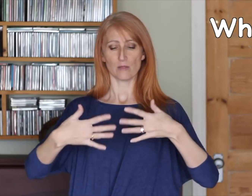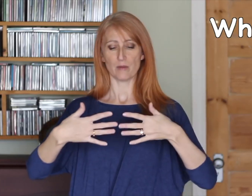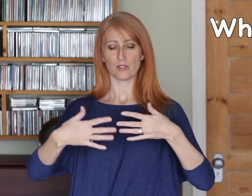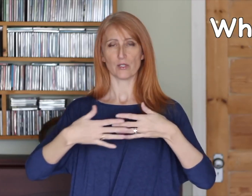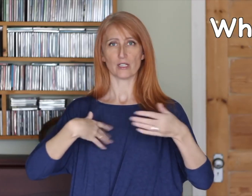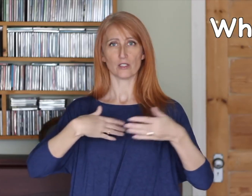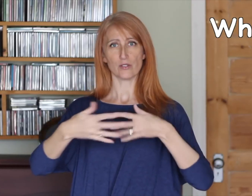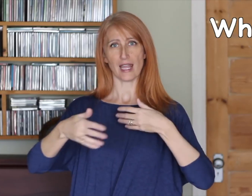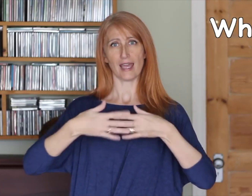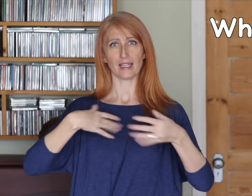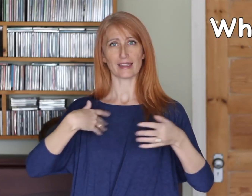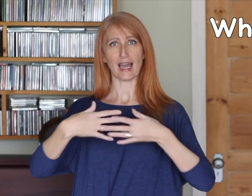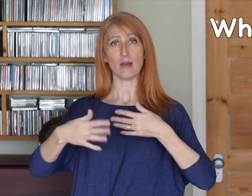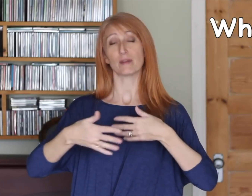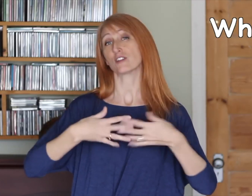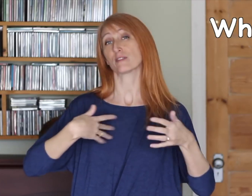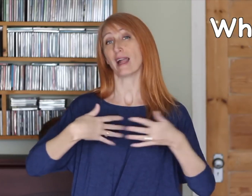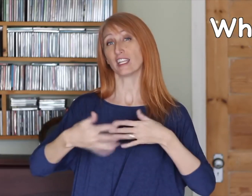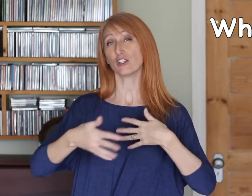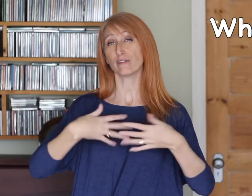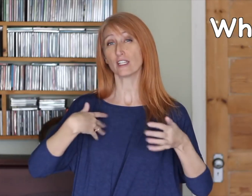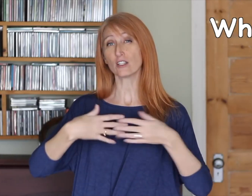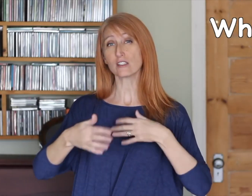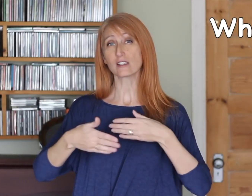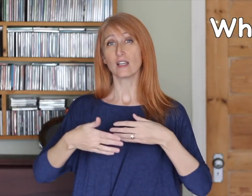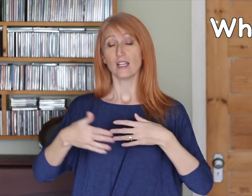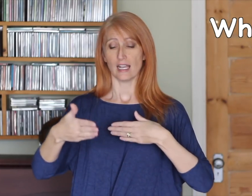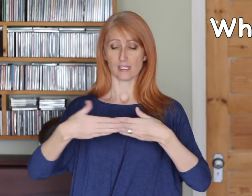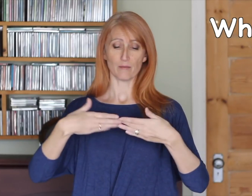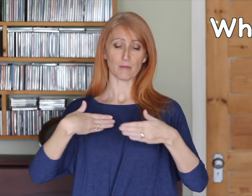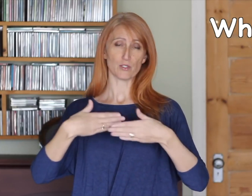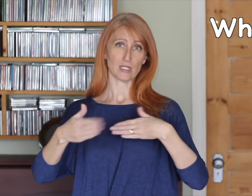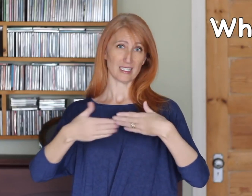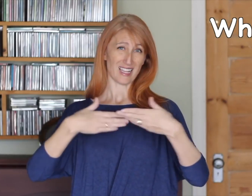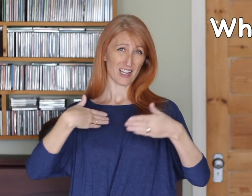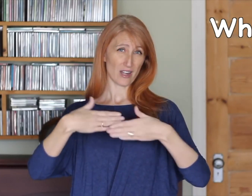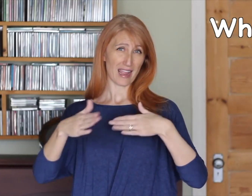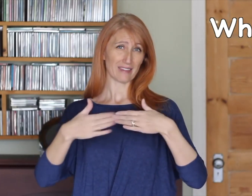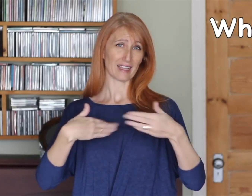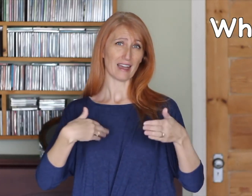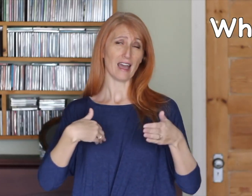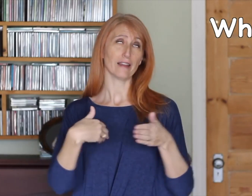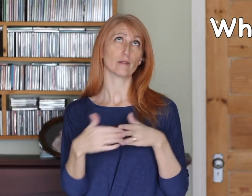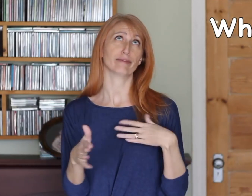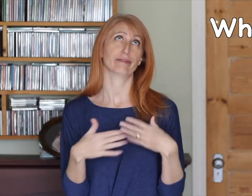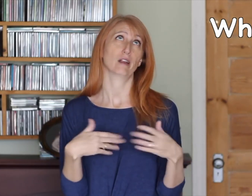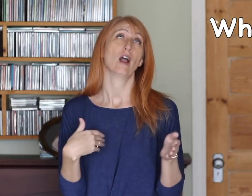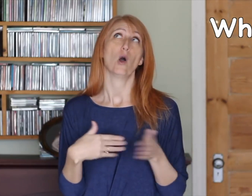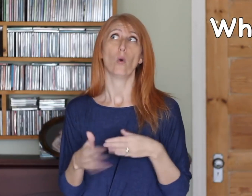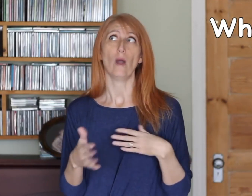people do it in a loose hand like that, but you're smacking your fingers, and some people do it in a tighter hand like that, like